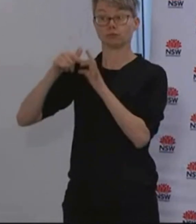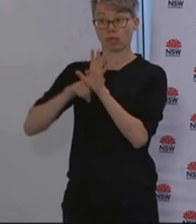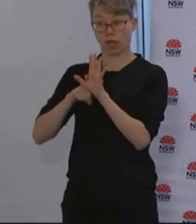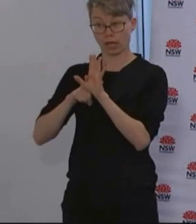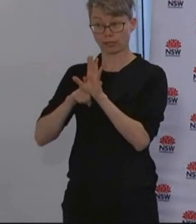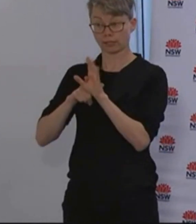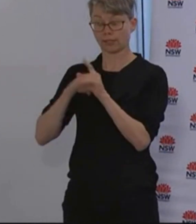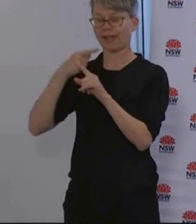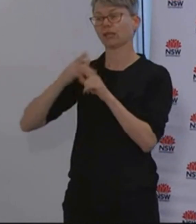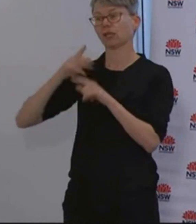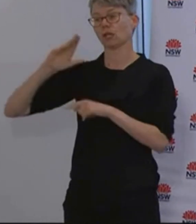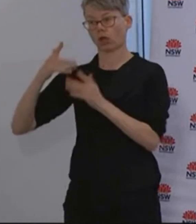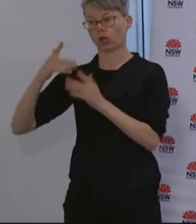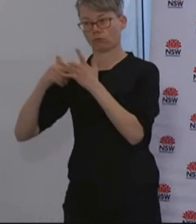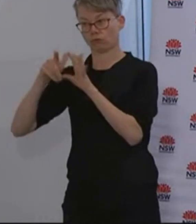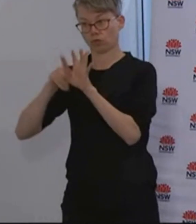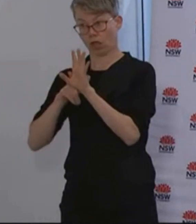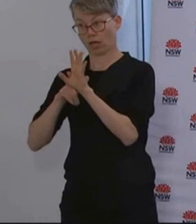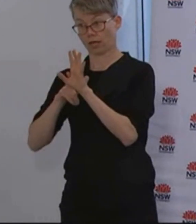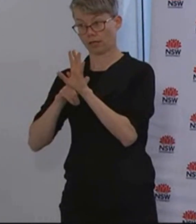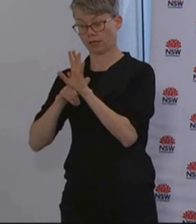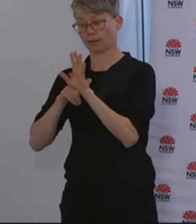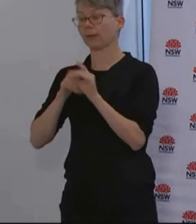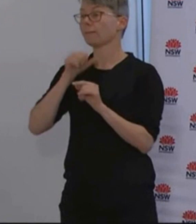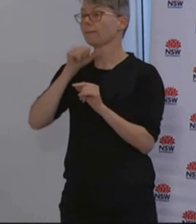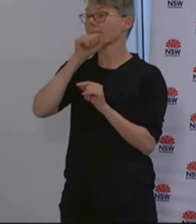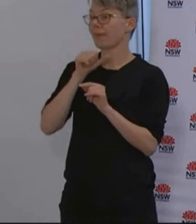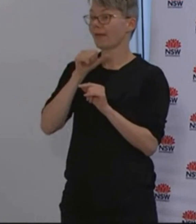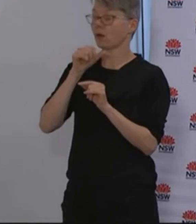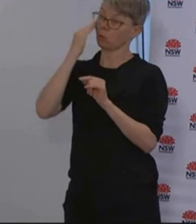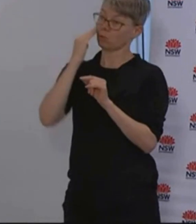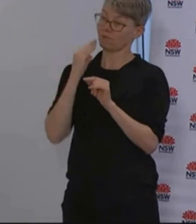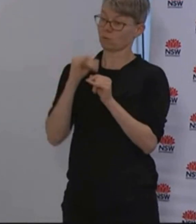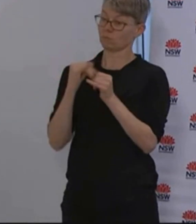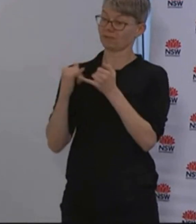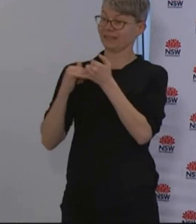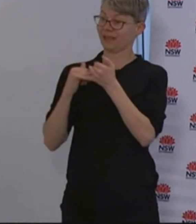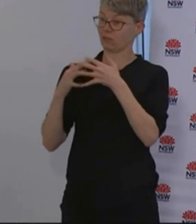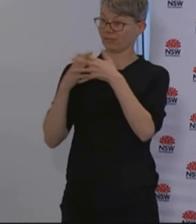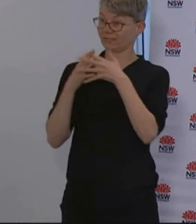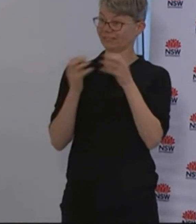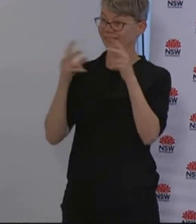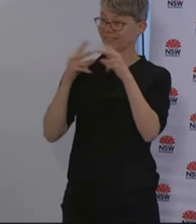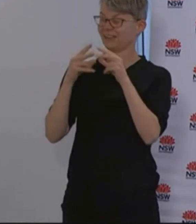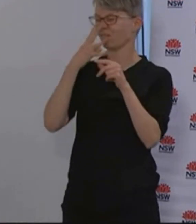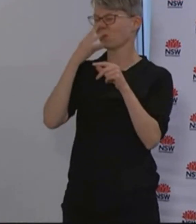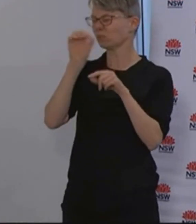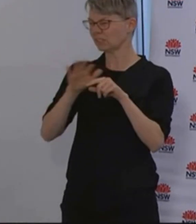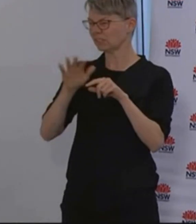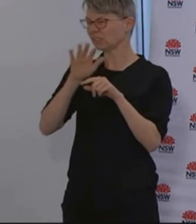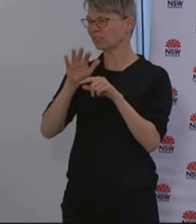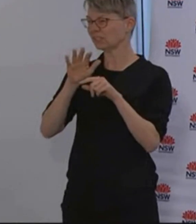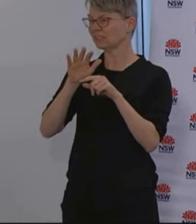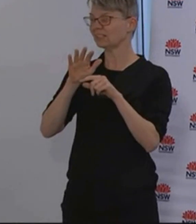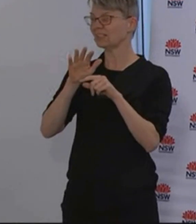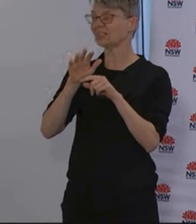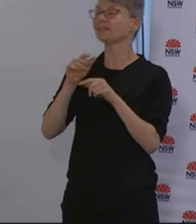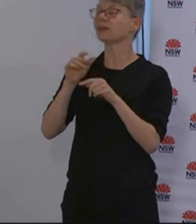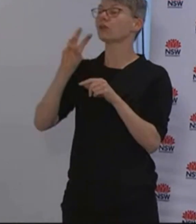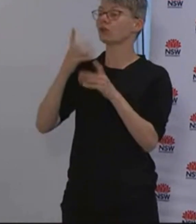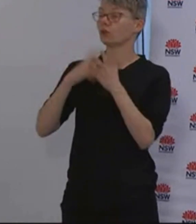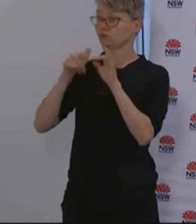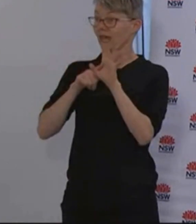and also the 9th of July, a southwestern Sydney woman in her 40s who had dinner at the hotel on the 3rd of